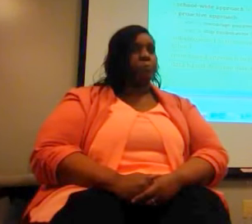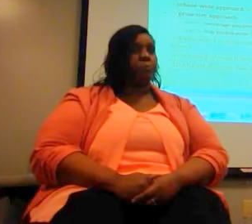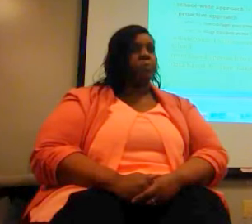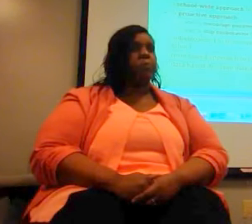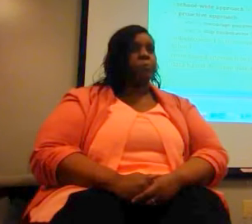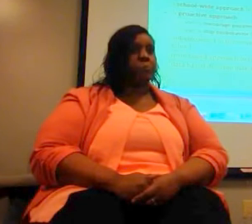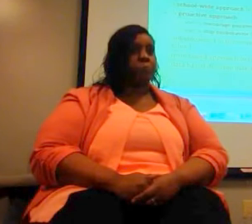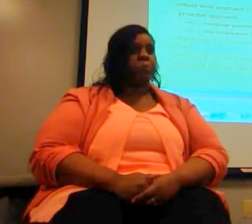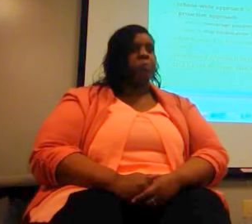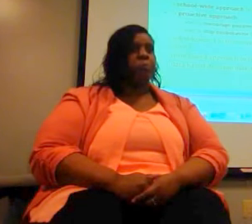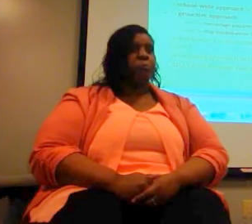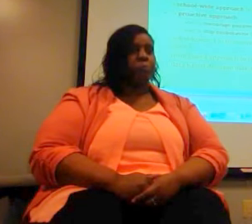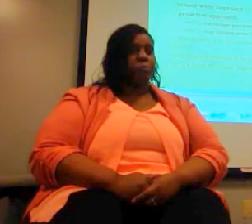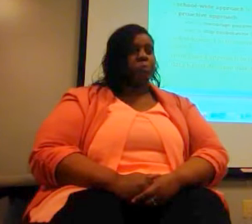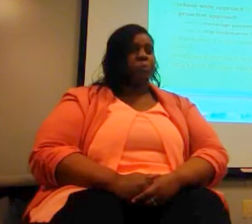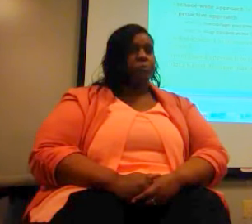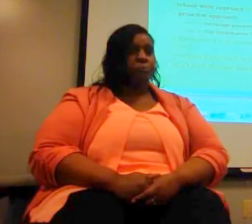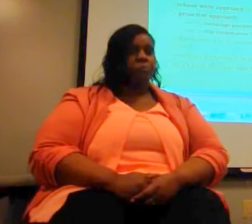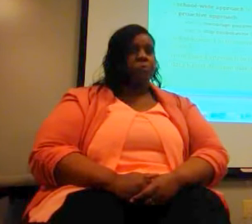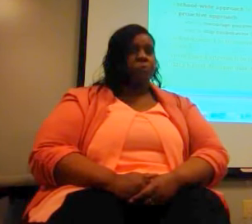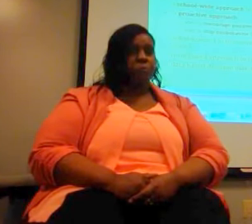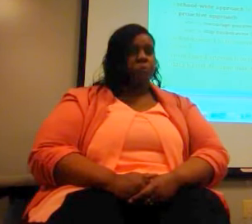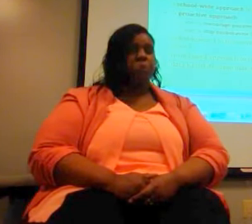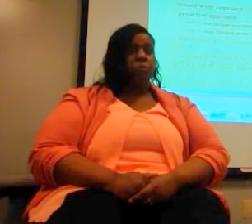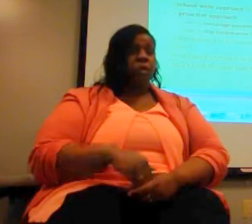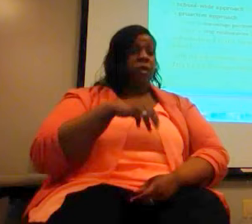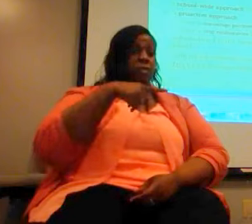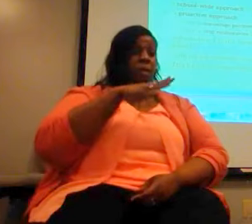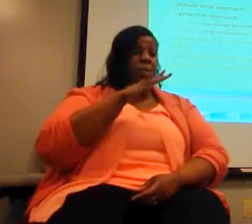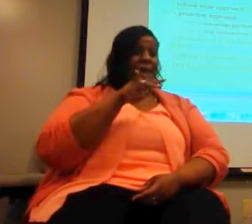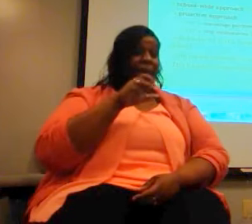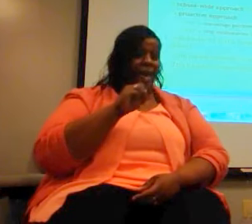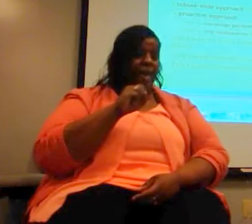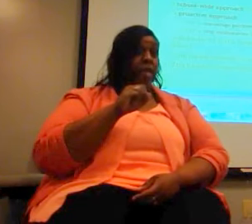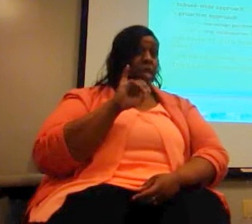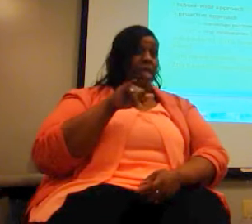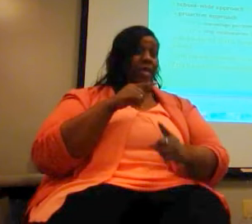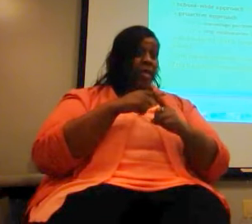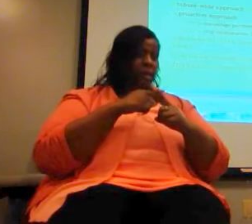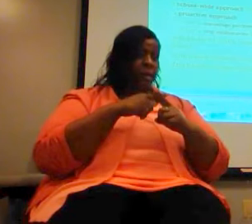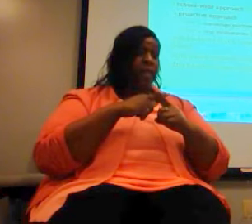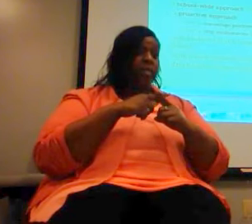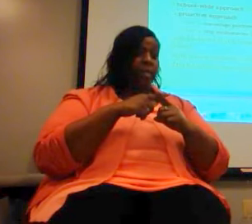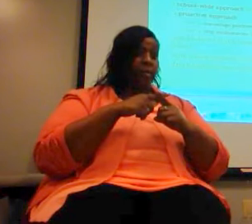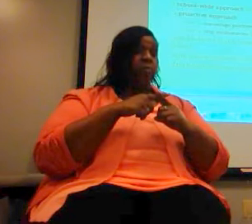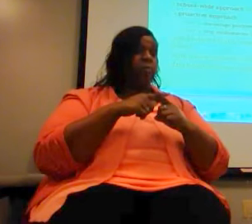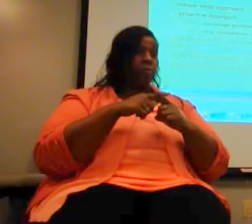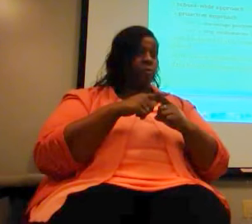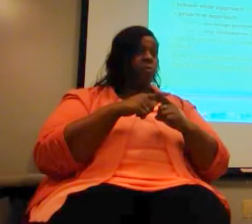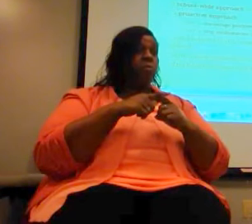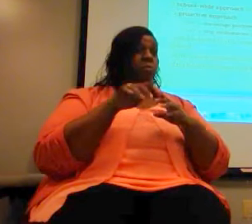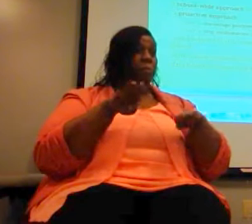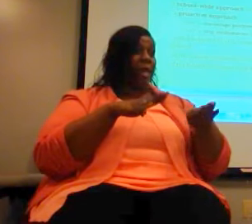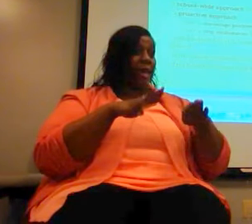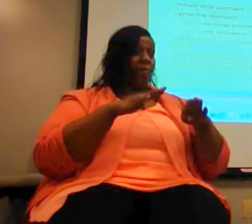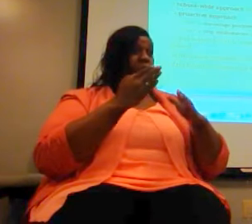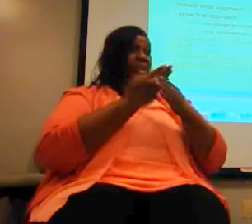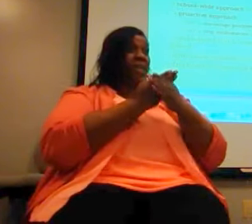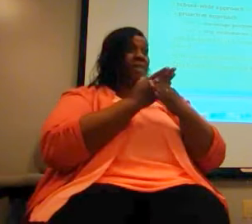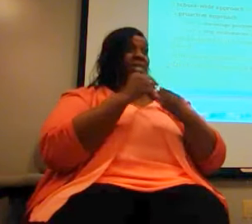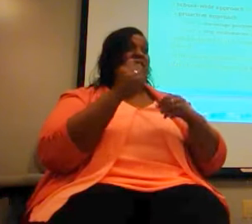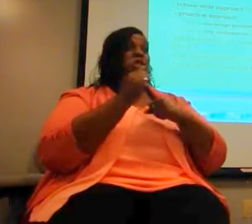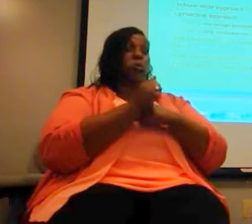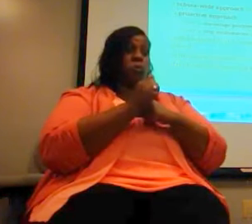it's generic in the fact that it's PBIS, it's positive behavior interventions and supports,